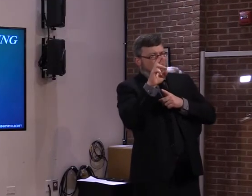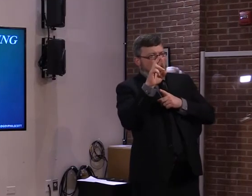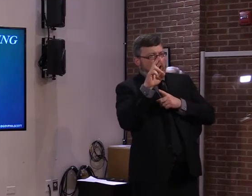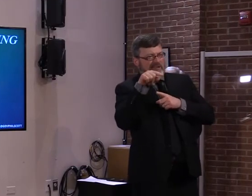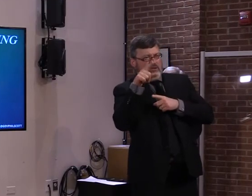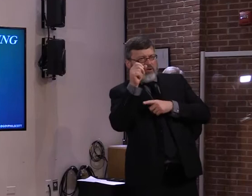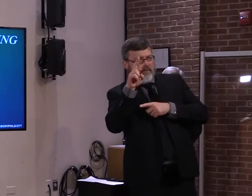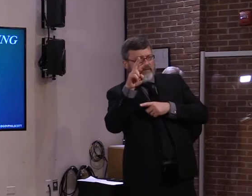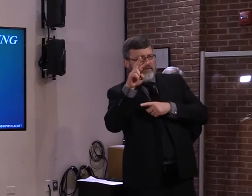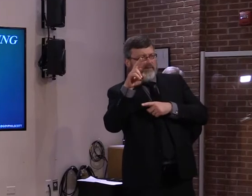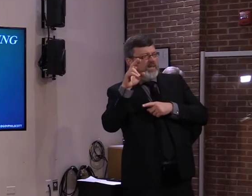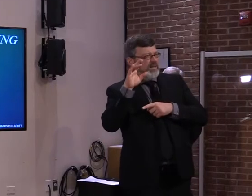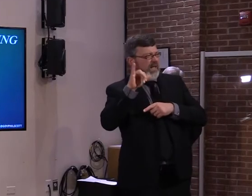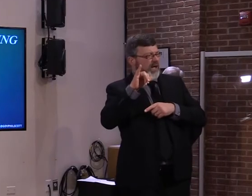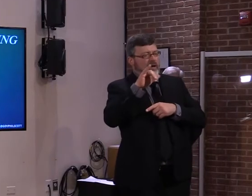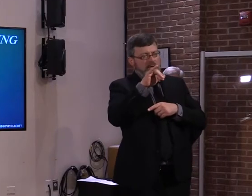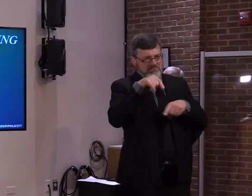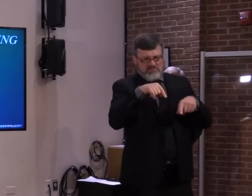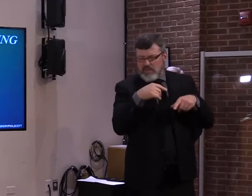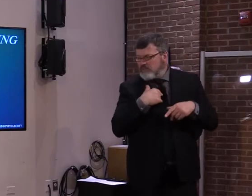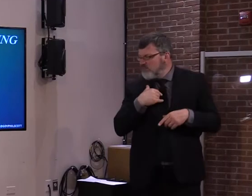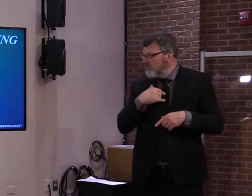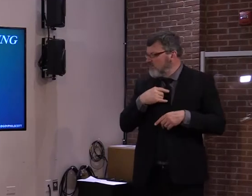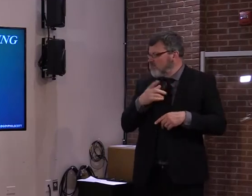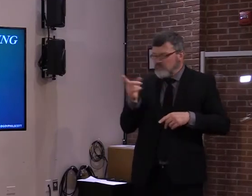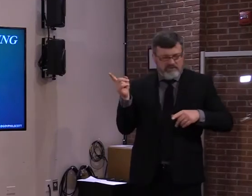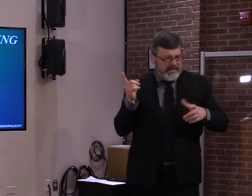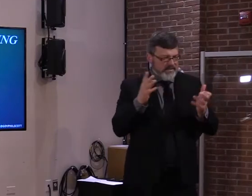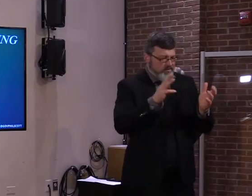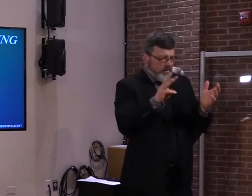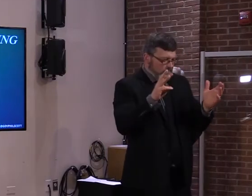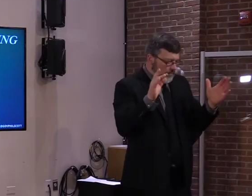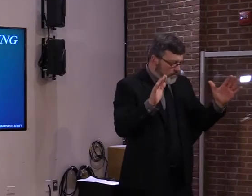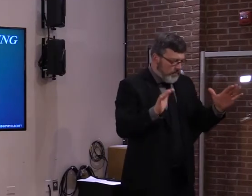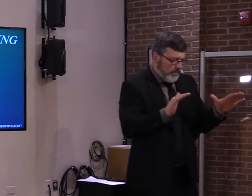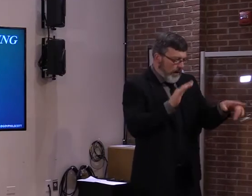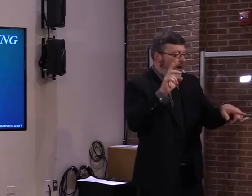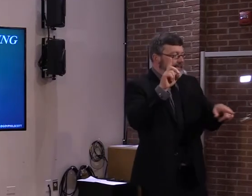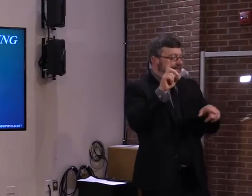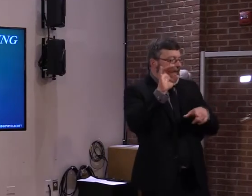vaccine dashboard. Great, that's it for me. Thank you very much.